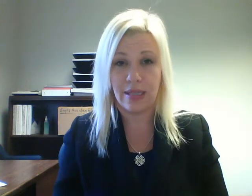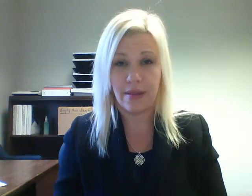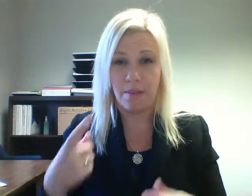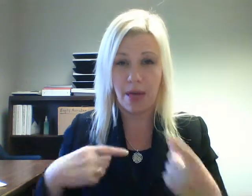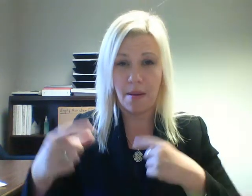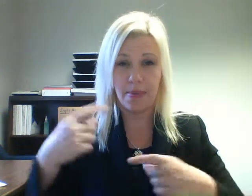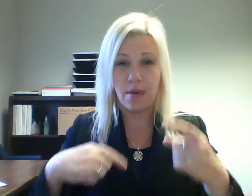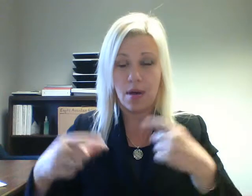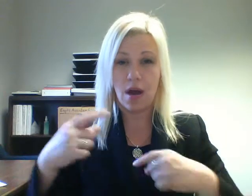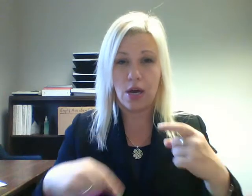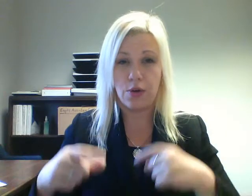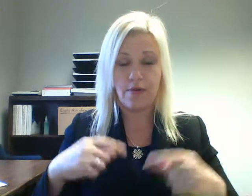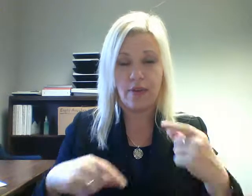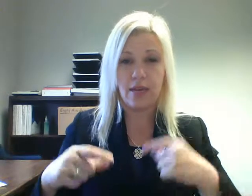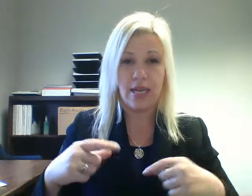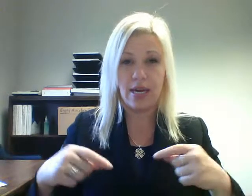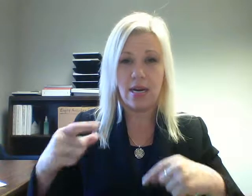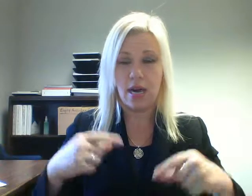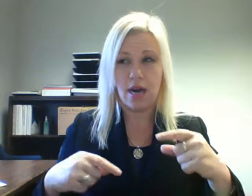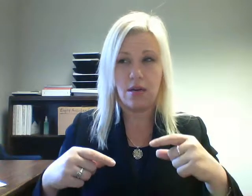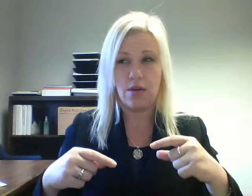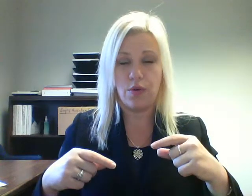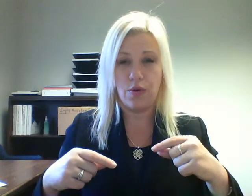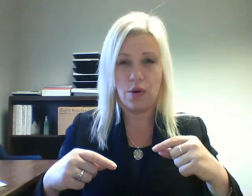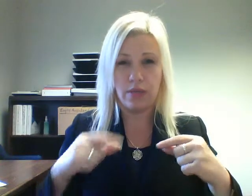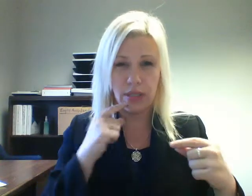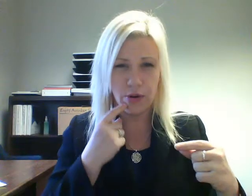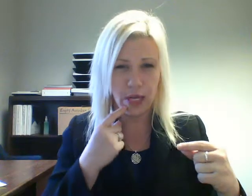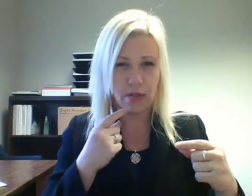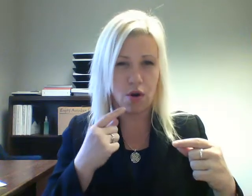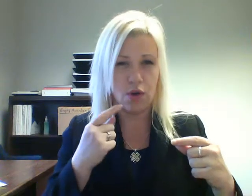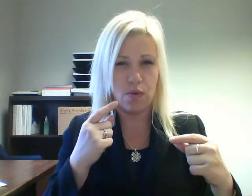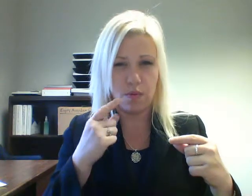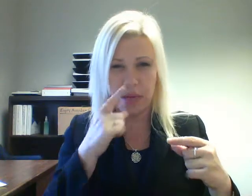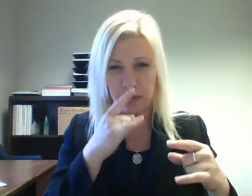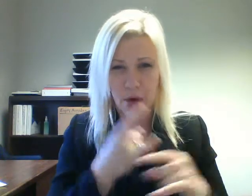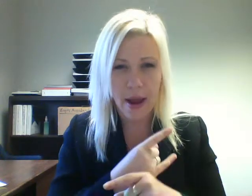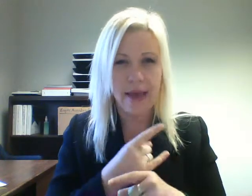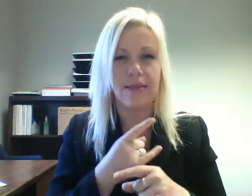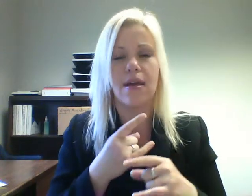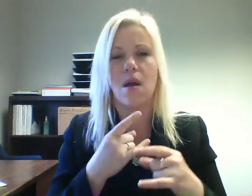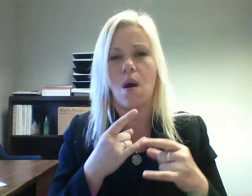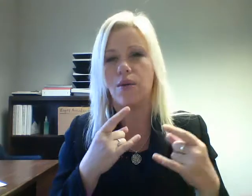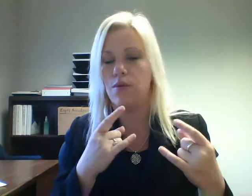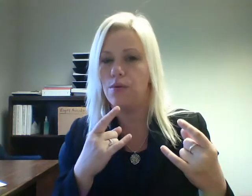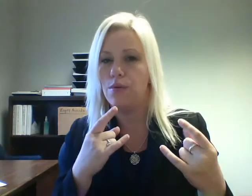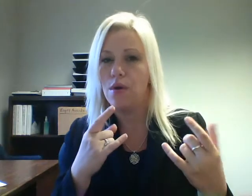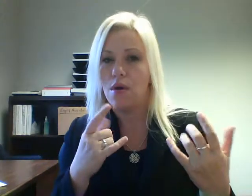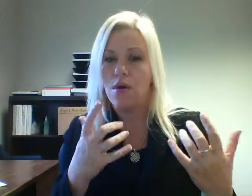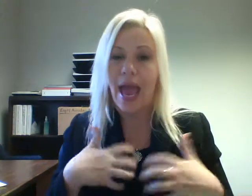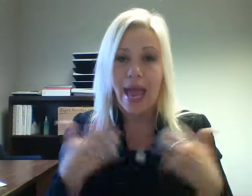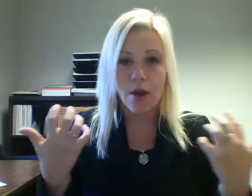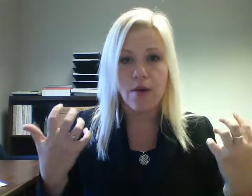how they pick up on your feeling and on your, are you serious? Are you being sarcastic? Are you